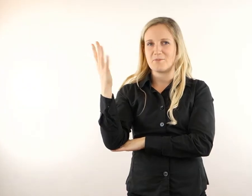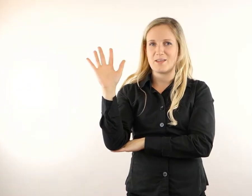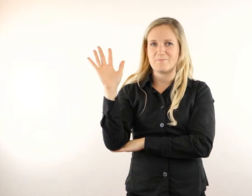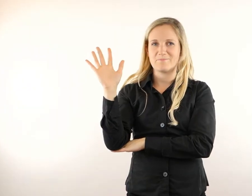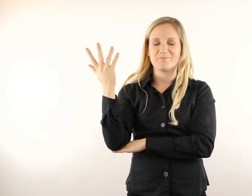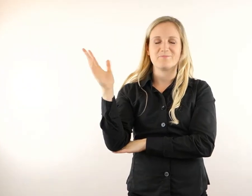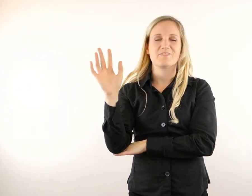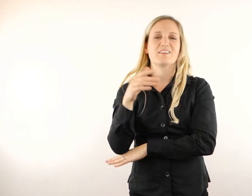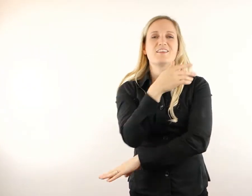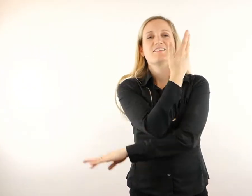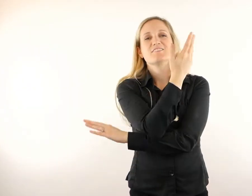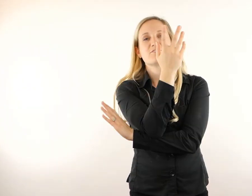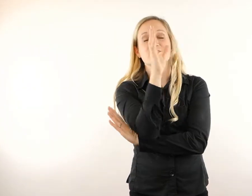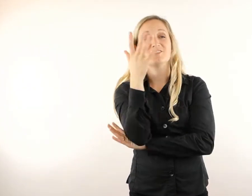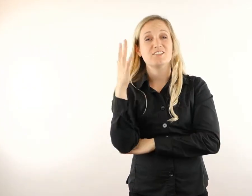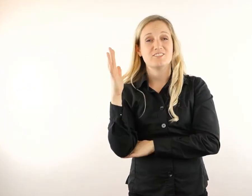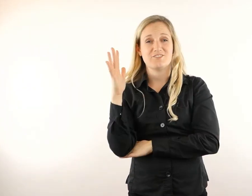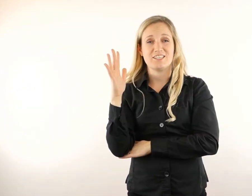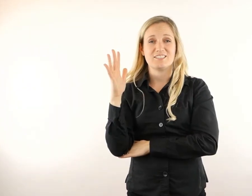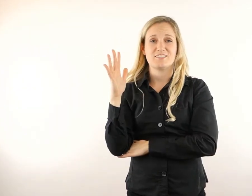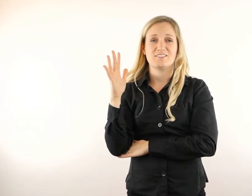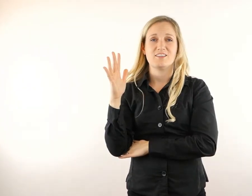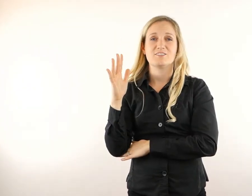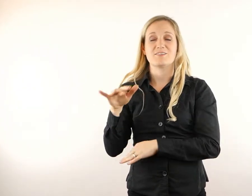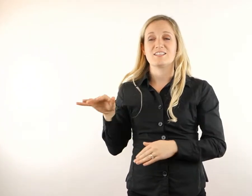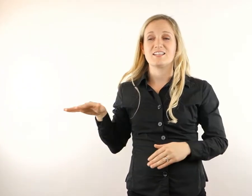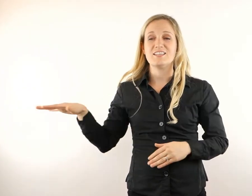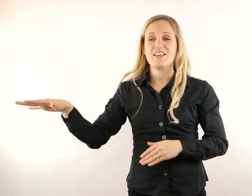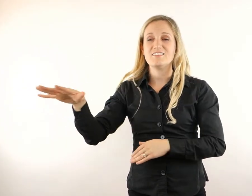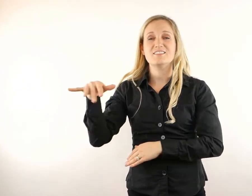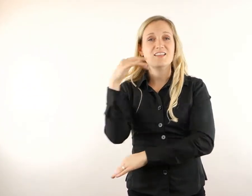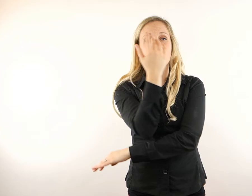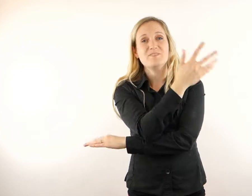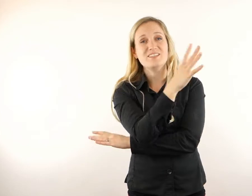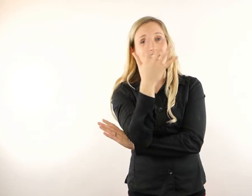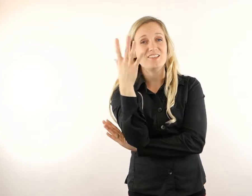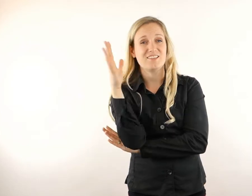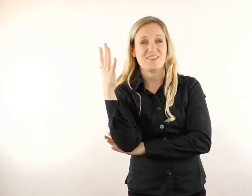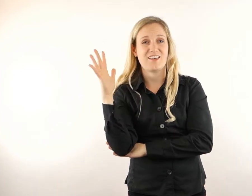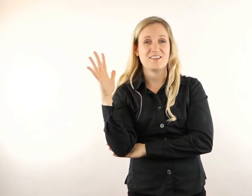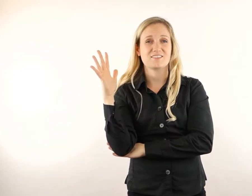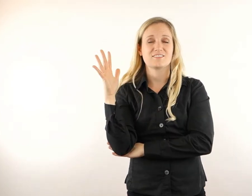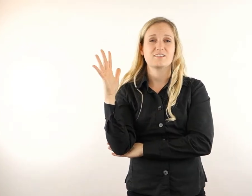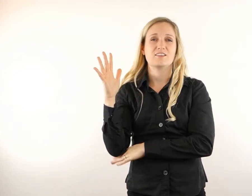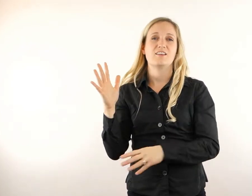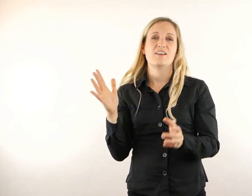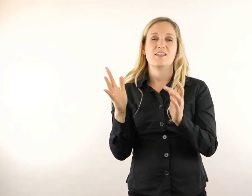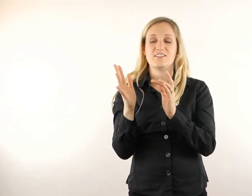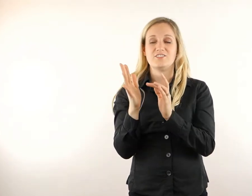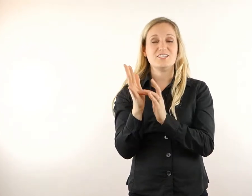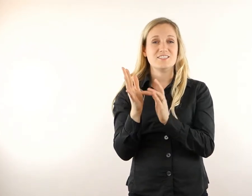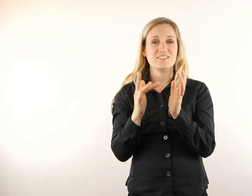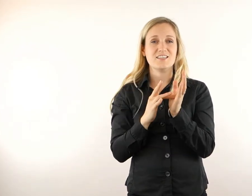way. So there's lots of trees. So I sang Gethsemane, like that. And then Jesus